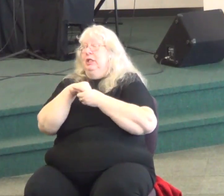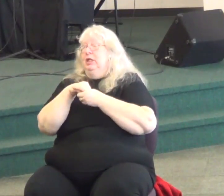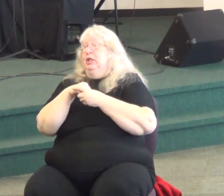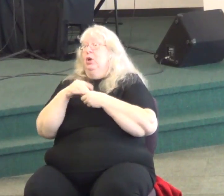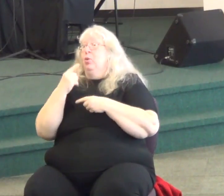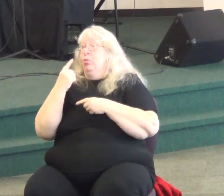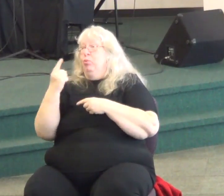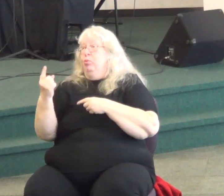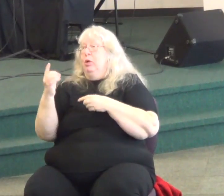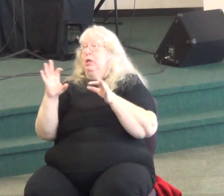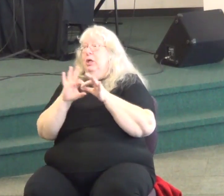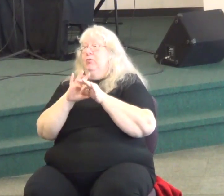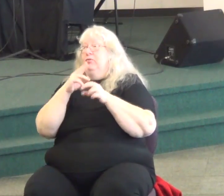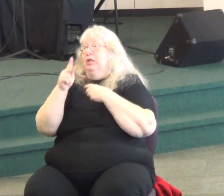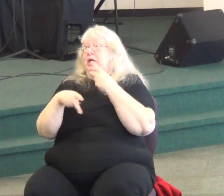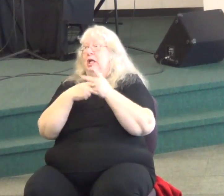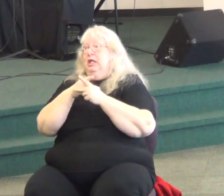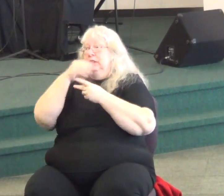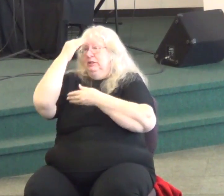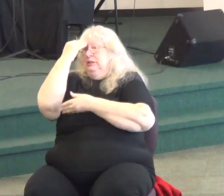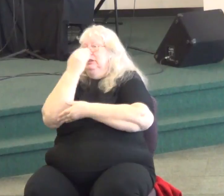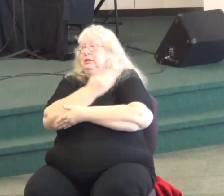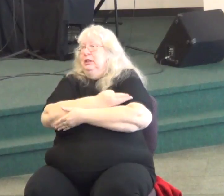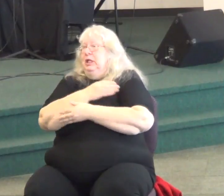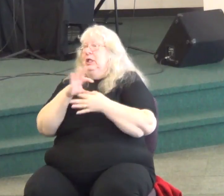of God when introduced to him.